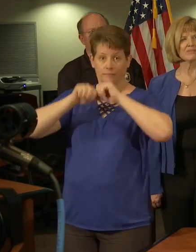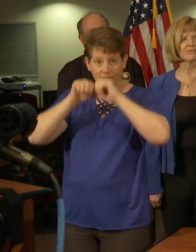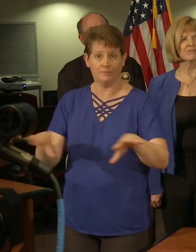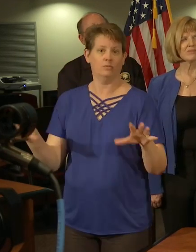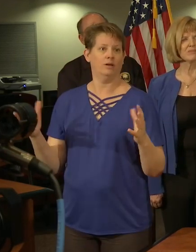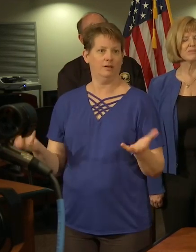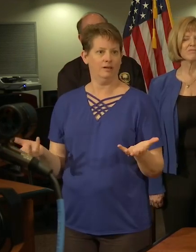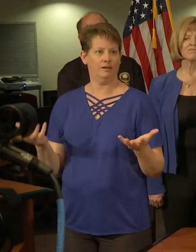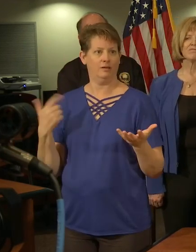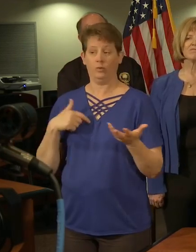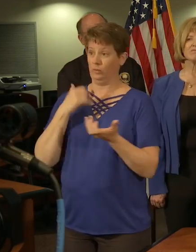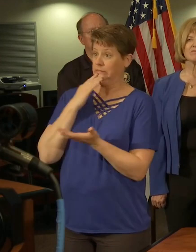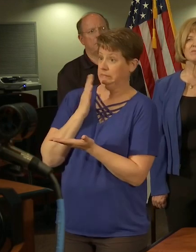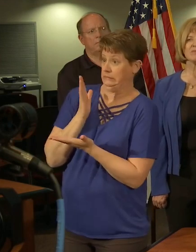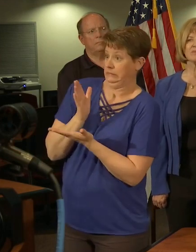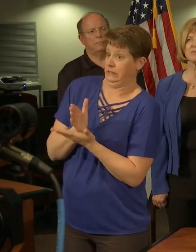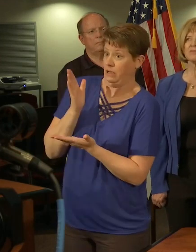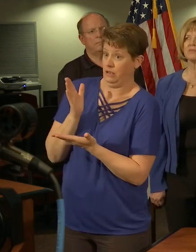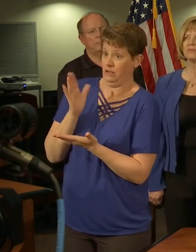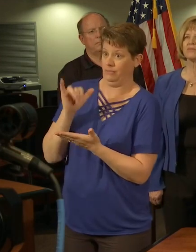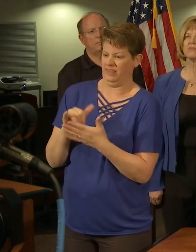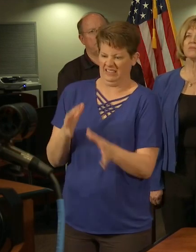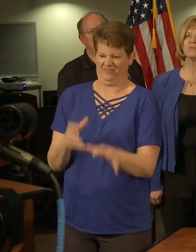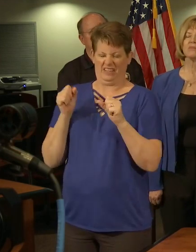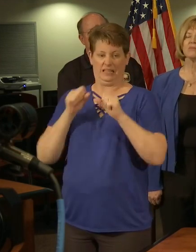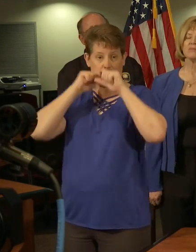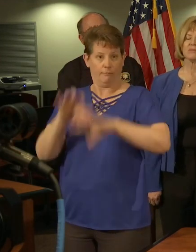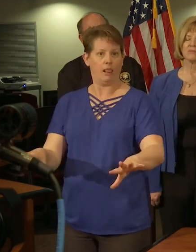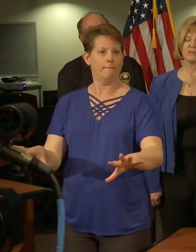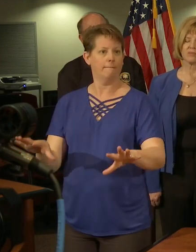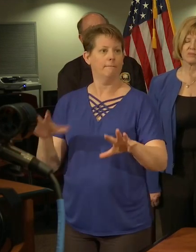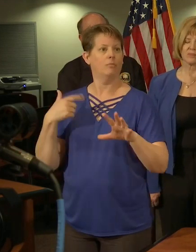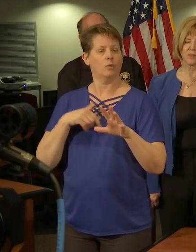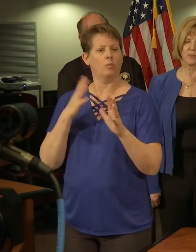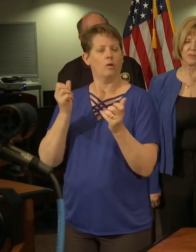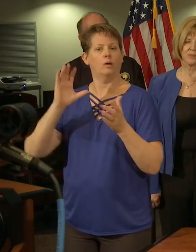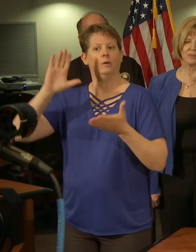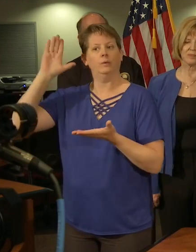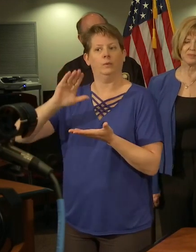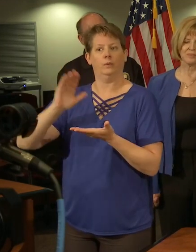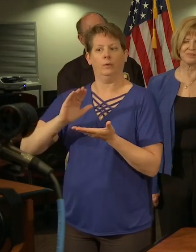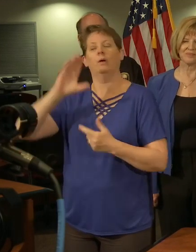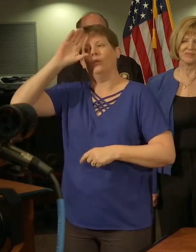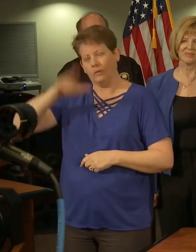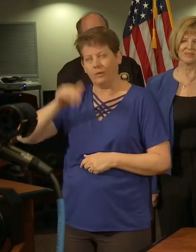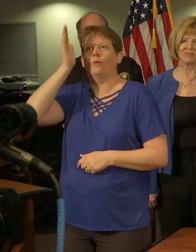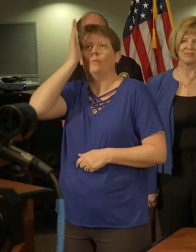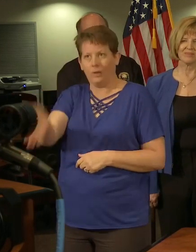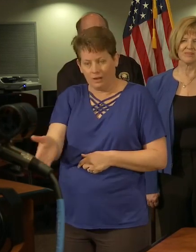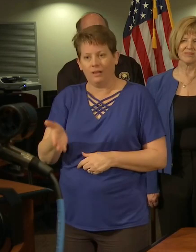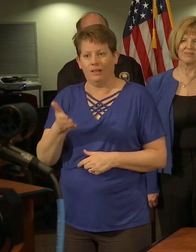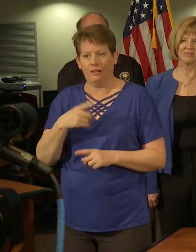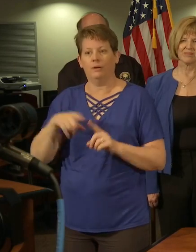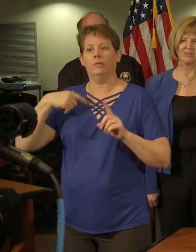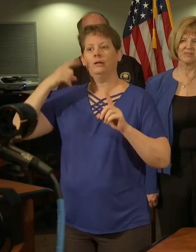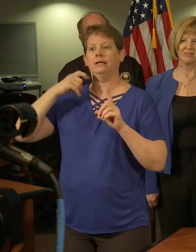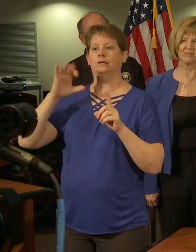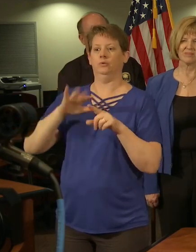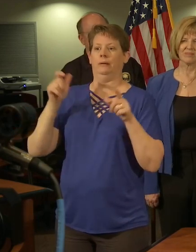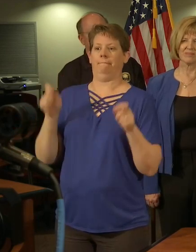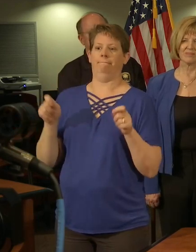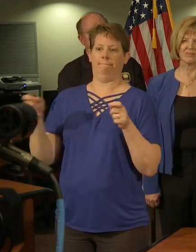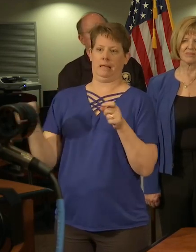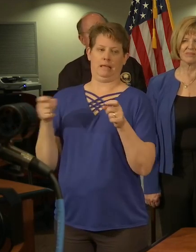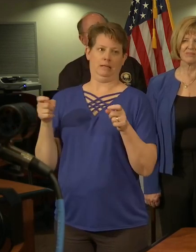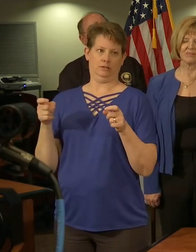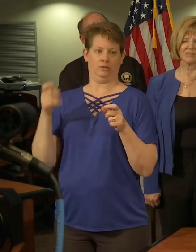we can, we want to stop the fast spread, and we want to have a, if we know it's going to spread, we need it to be manageable,